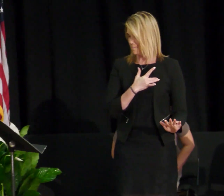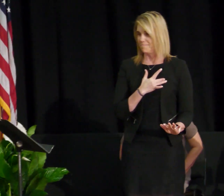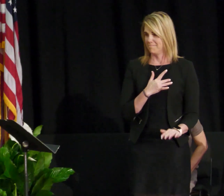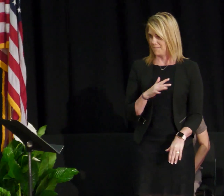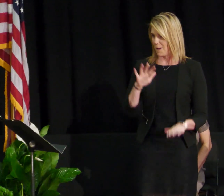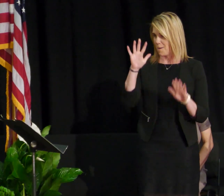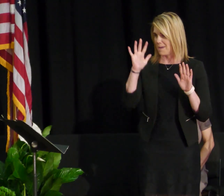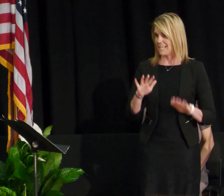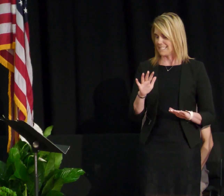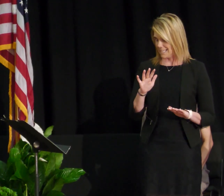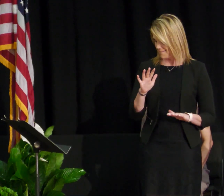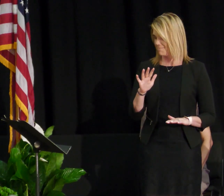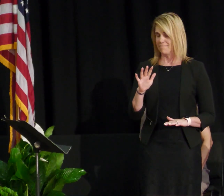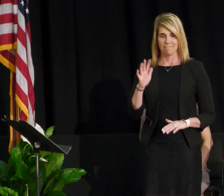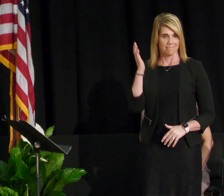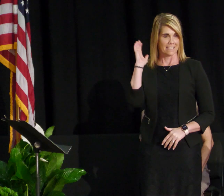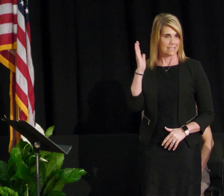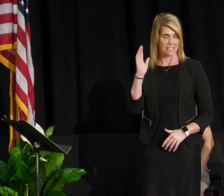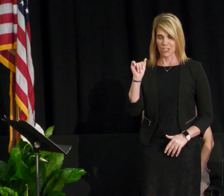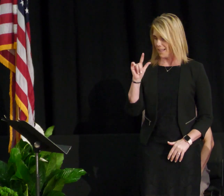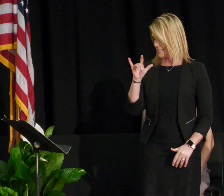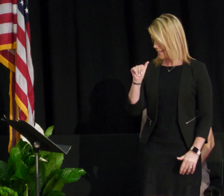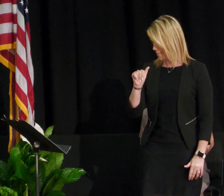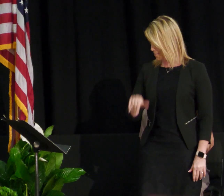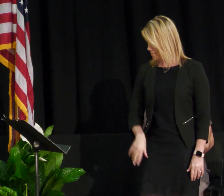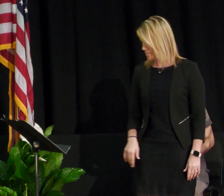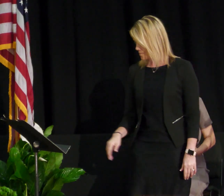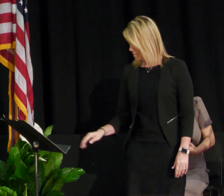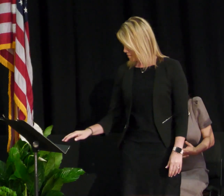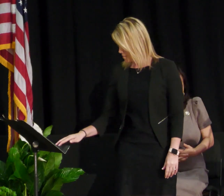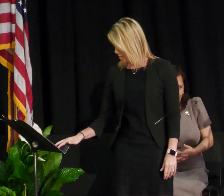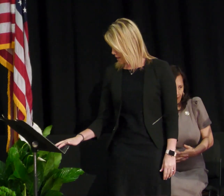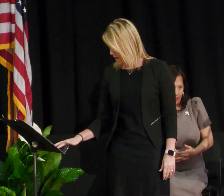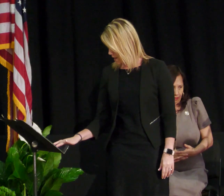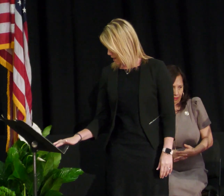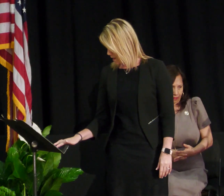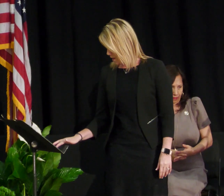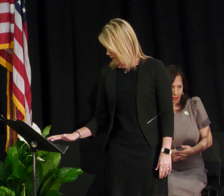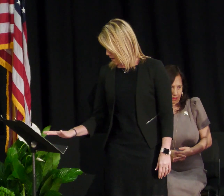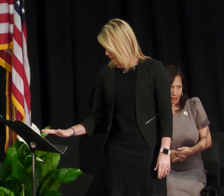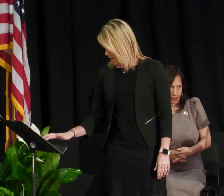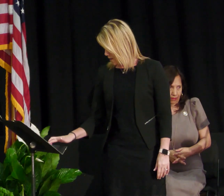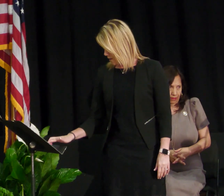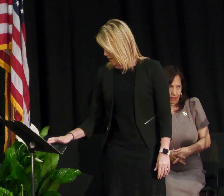Wow. That was heart touching. Nice speech, Alicia.